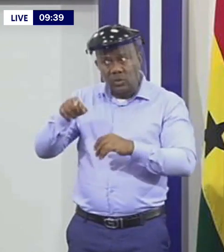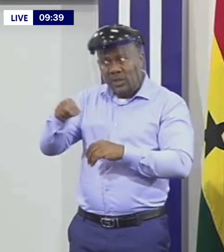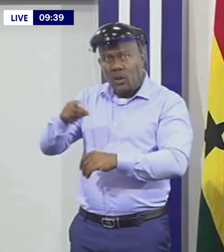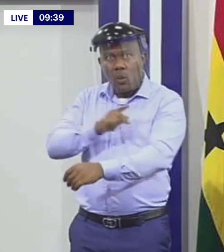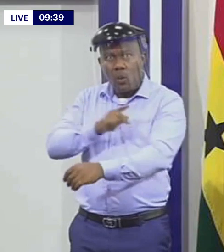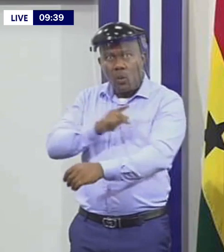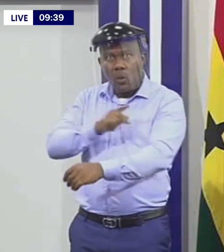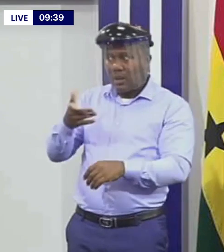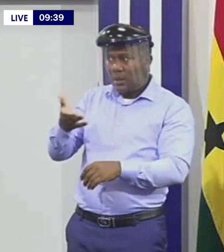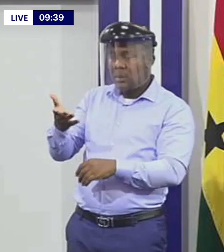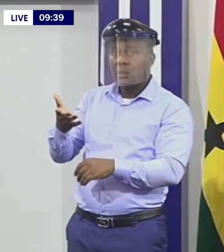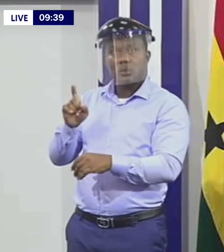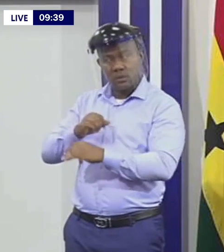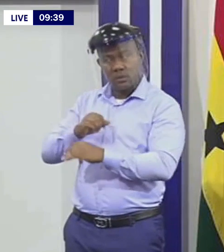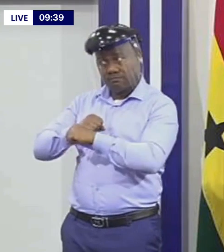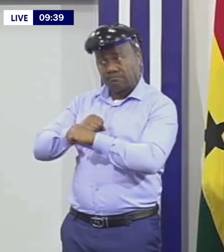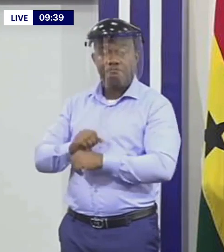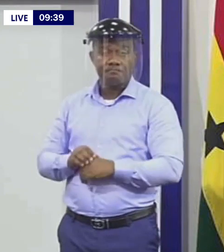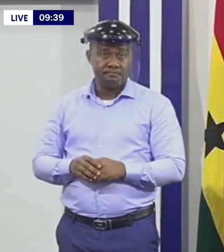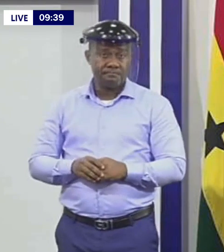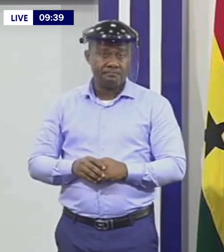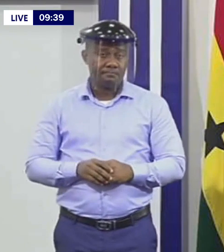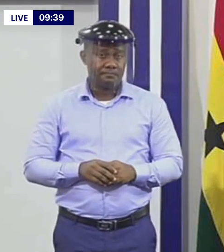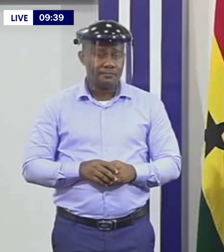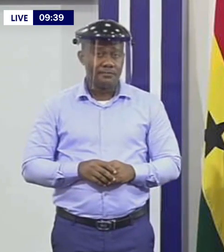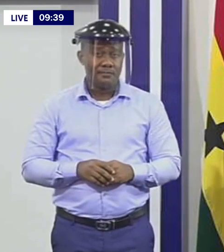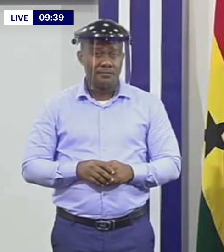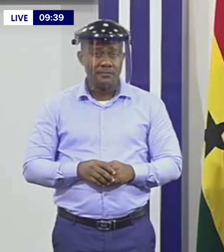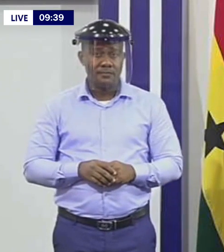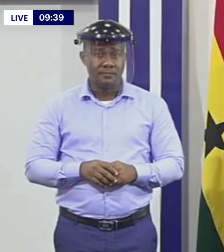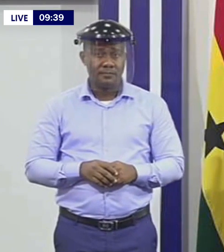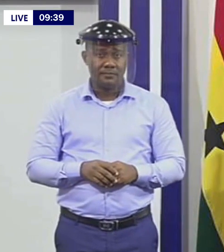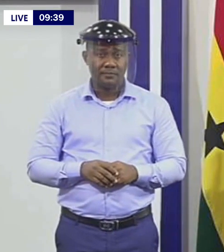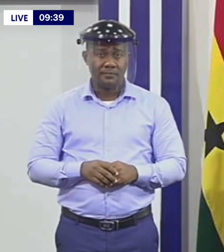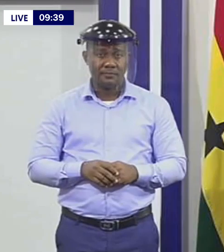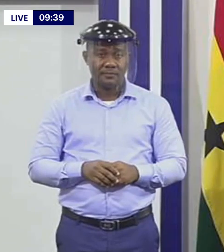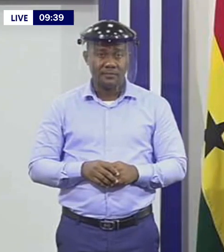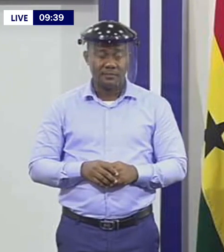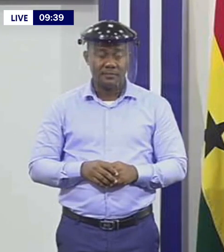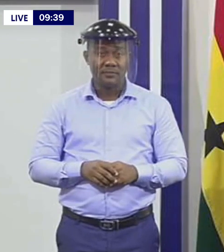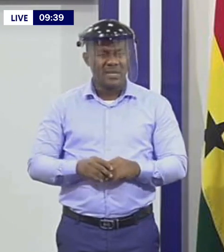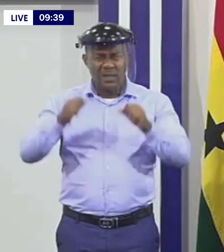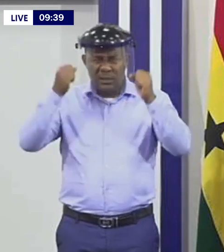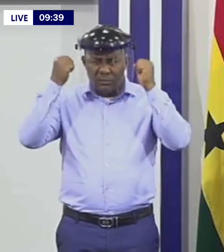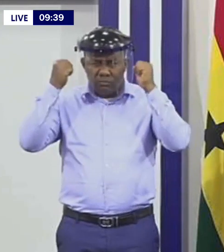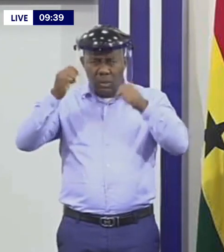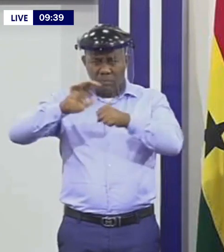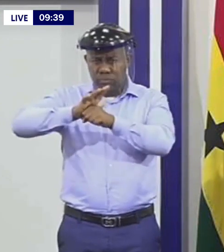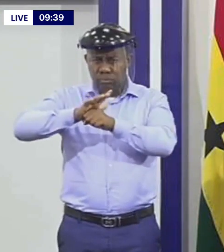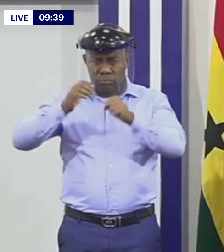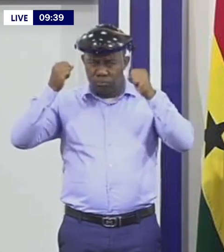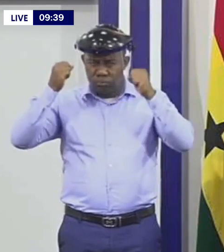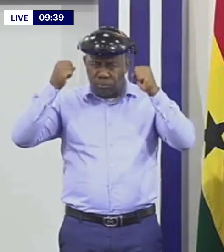women. Still on severity, severe cases are defined as